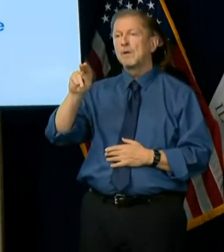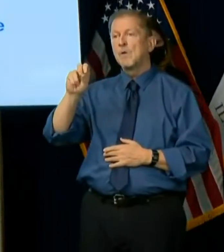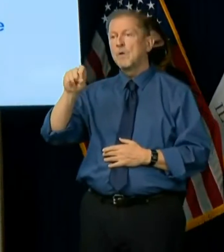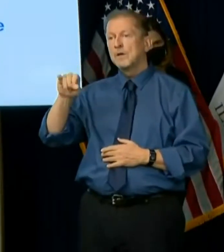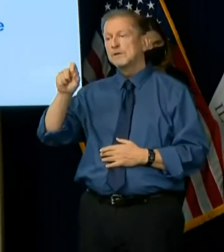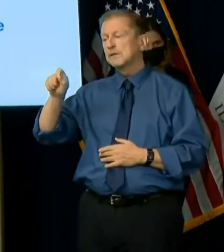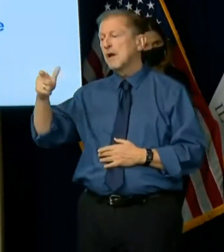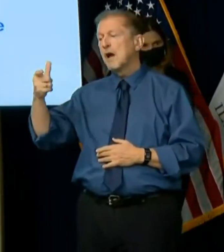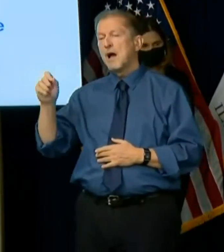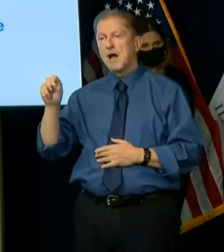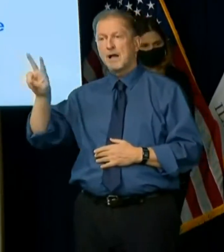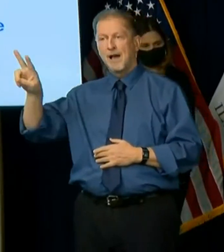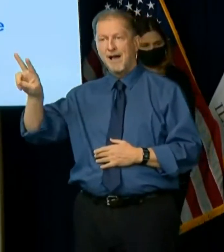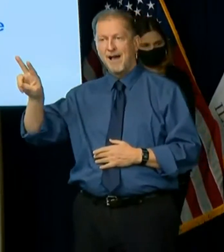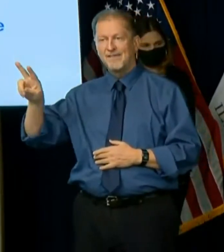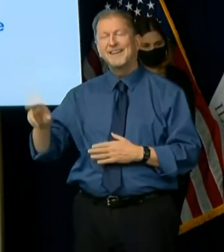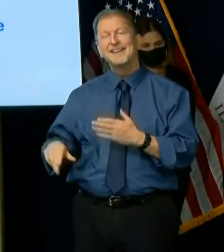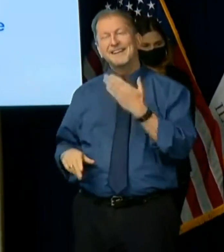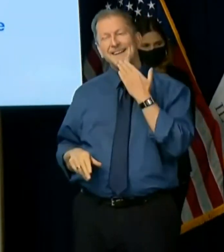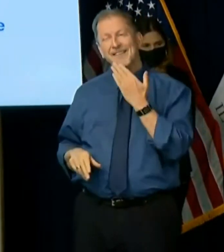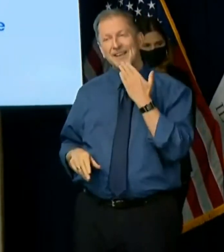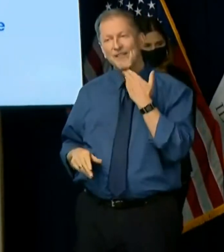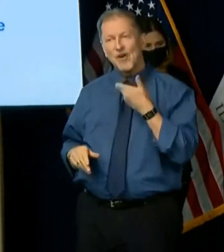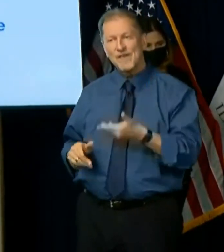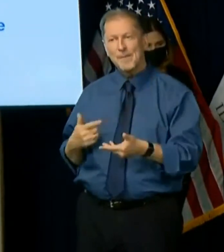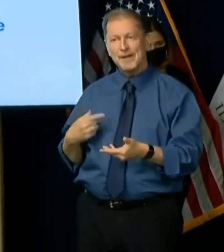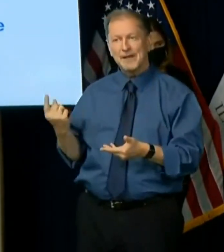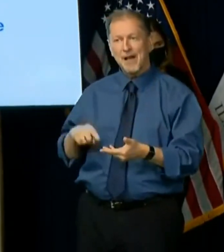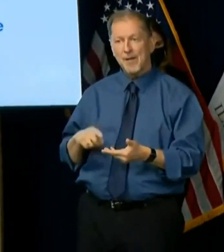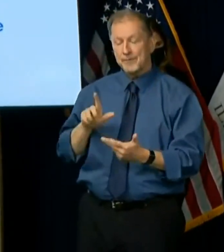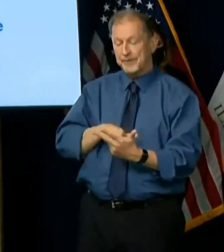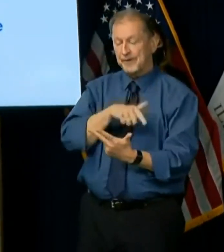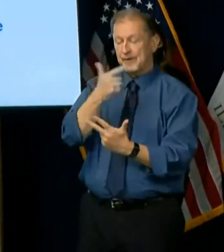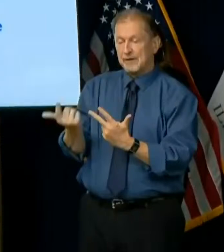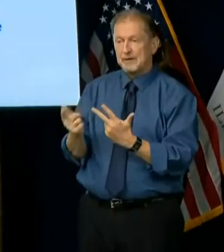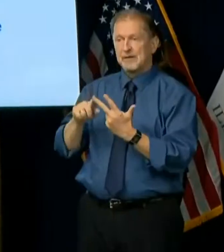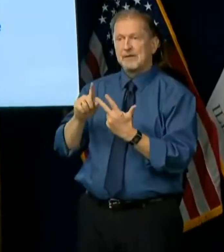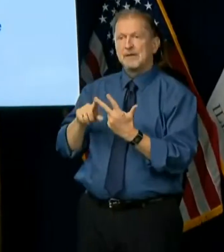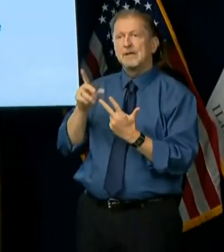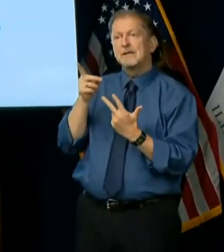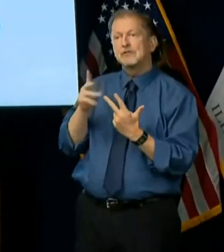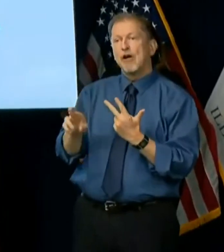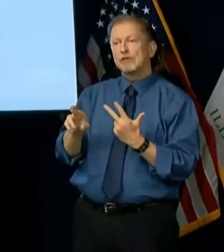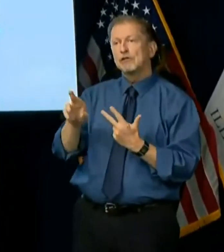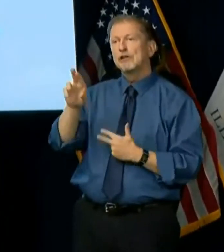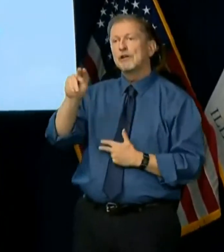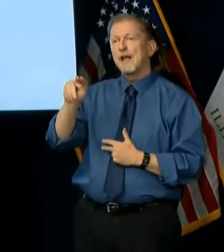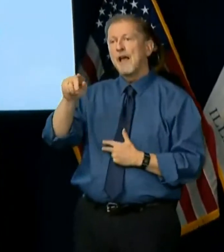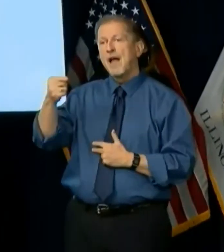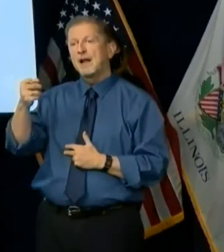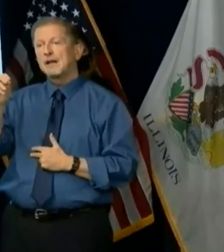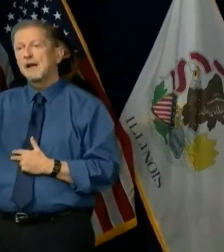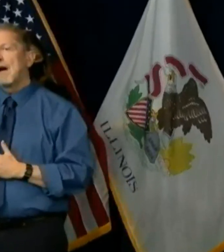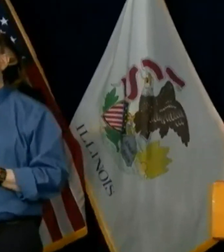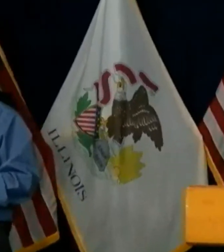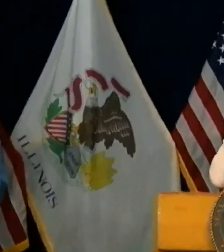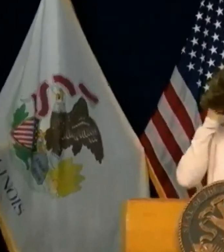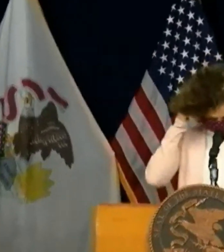dco.illinois.gov. Thank you so much for having me today, and now I will turn it over to Dr. Ngaze Ezike from Public Health.